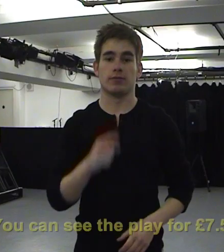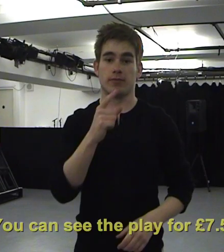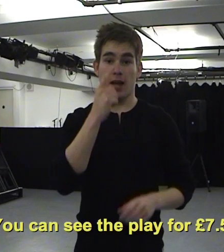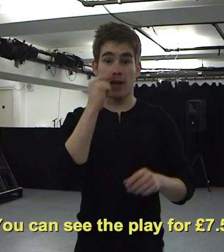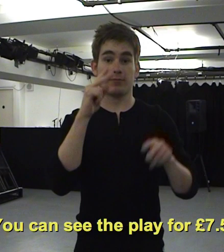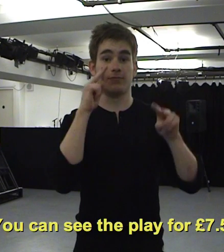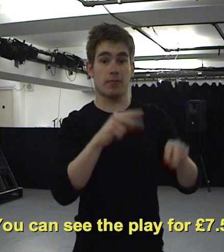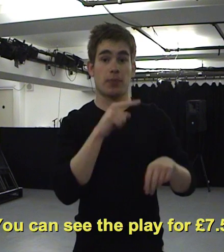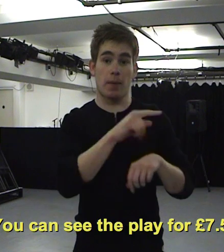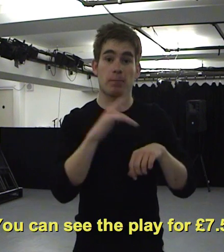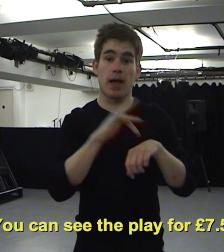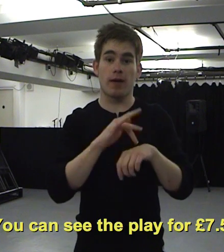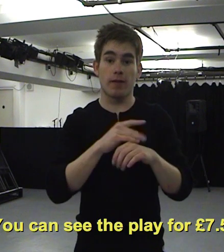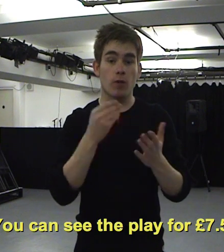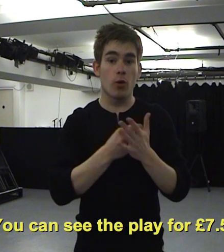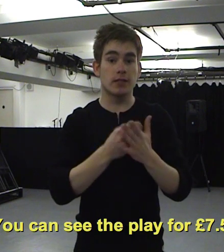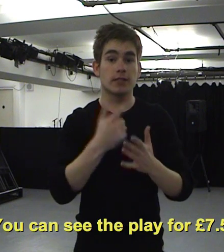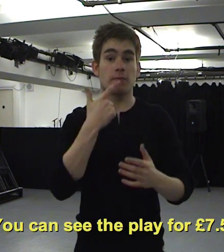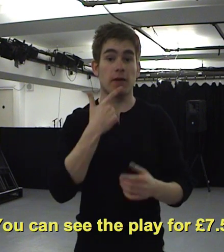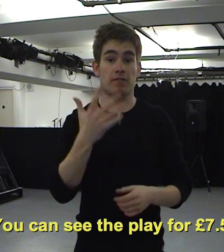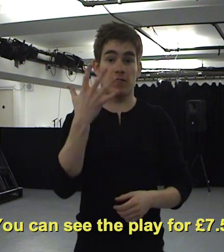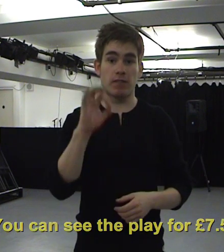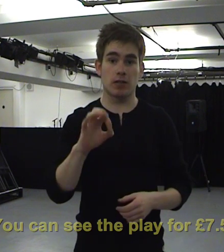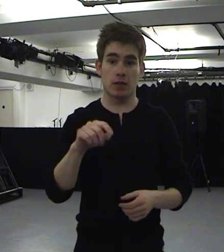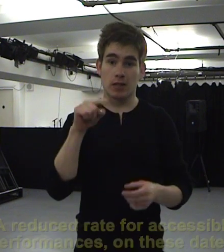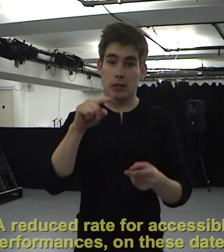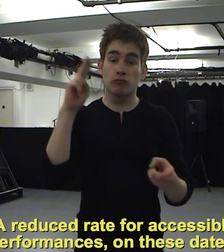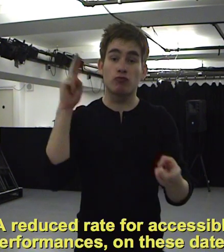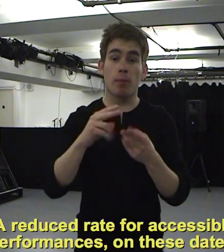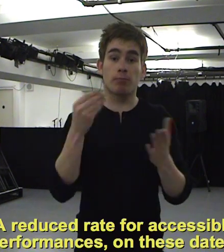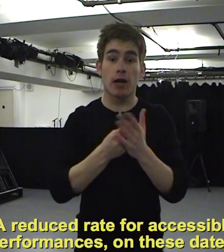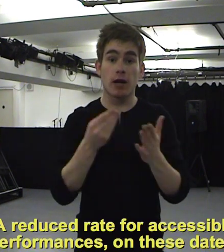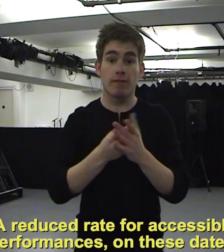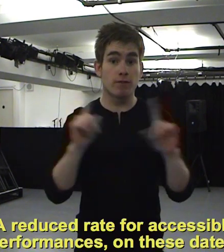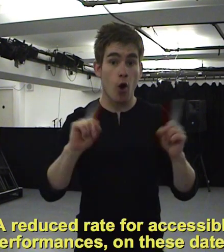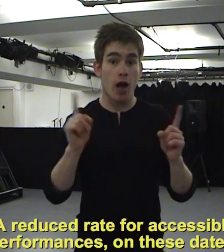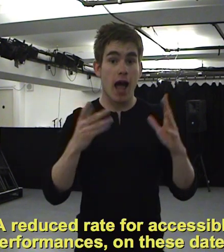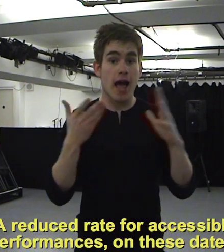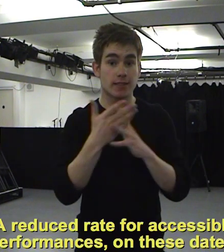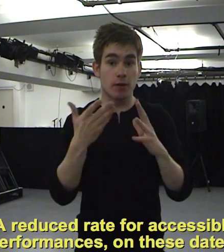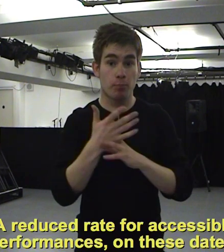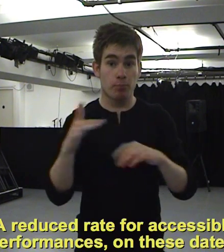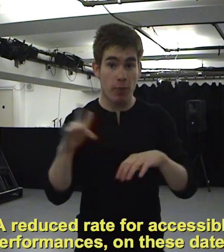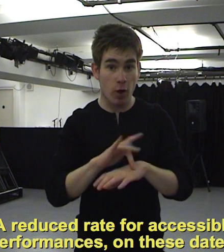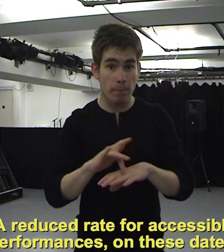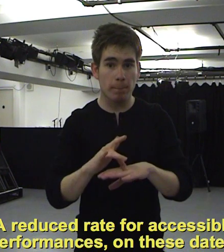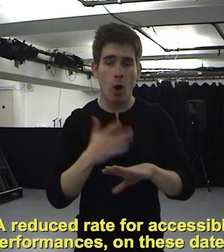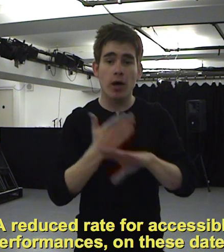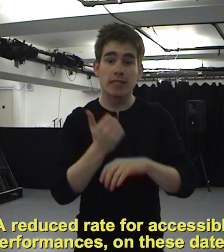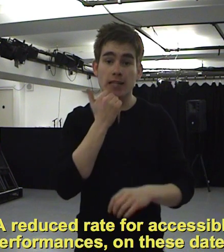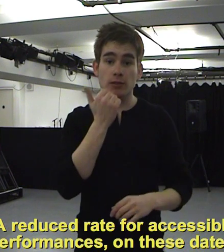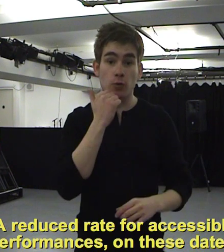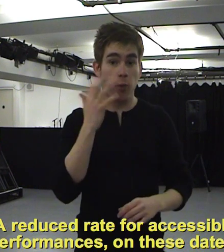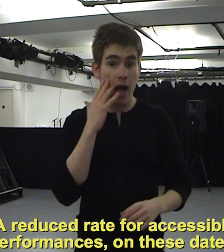You can see the play bore £7.50 A reduced rate for accessible performances on the following